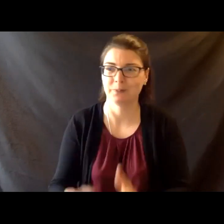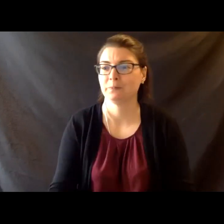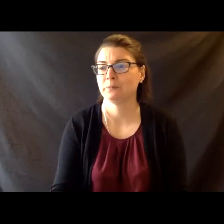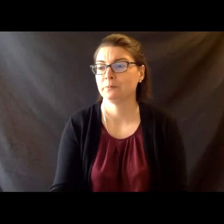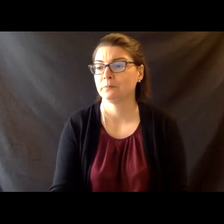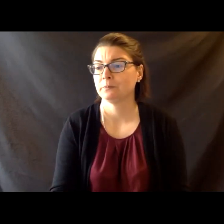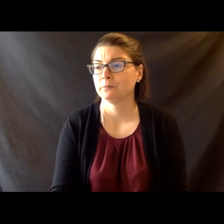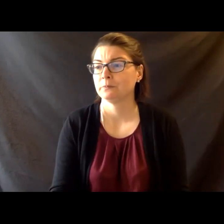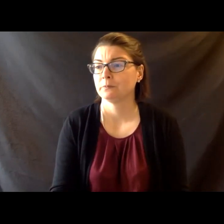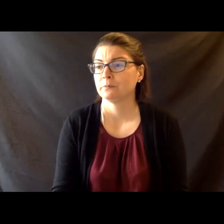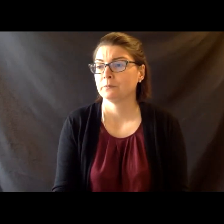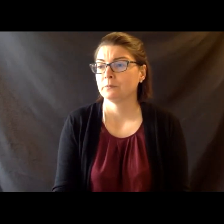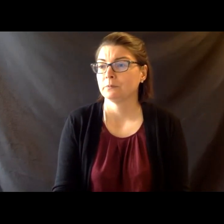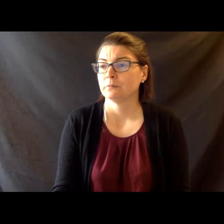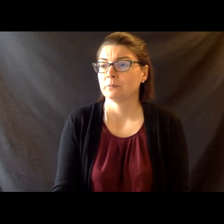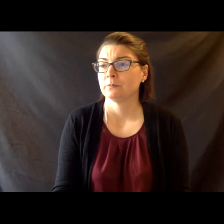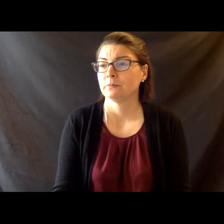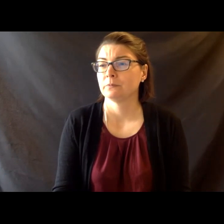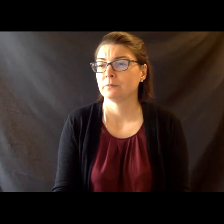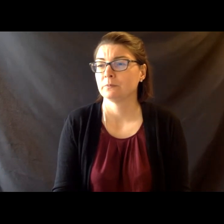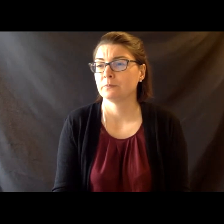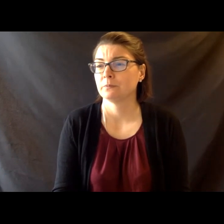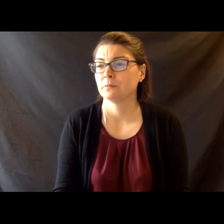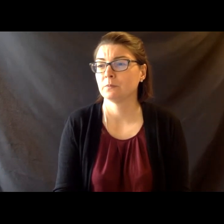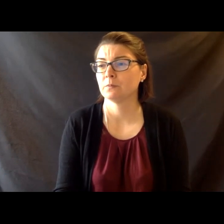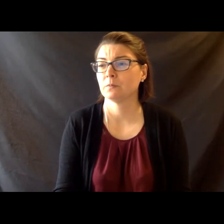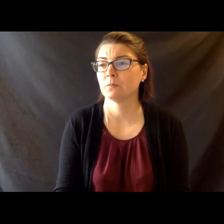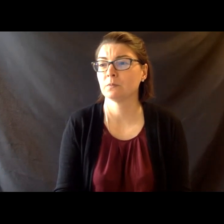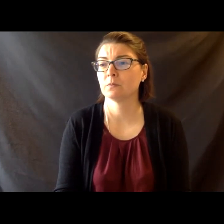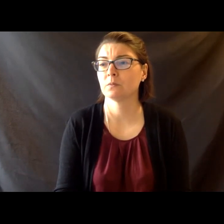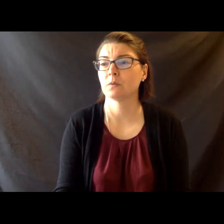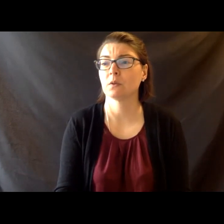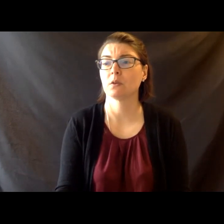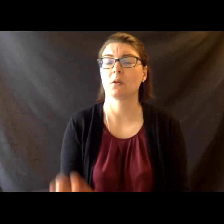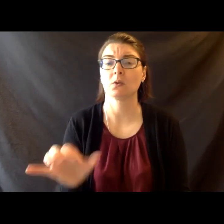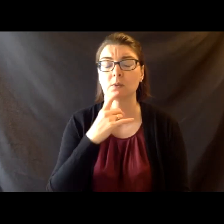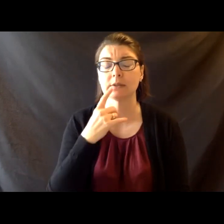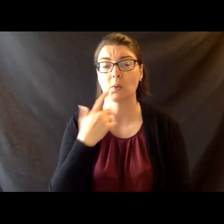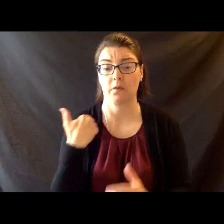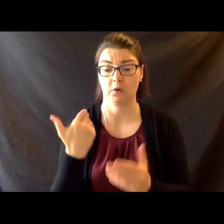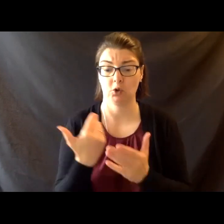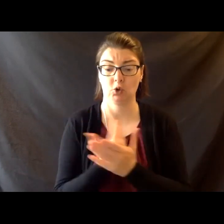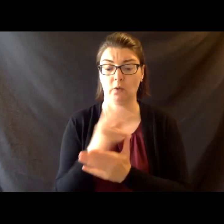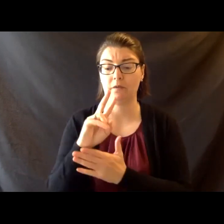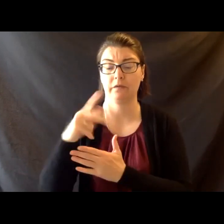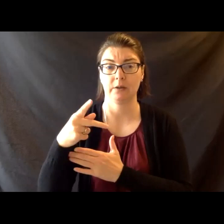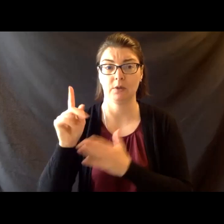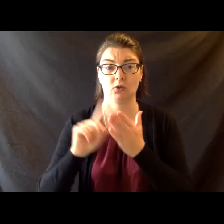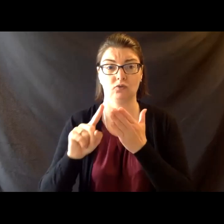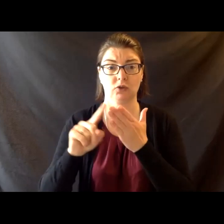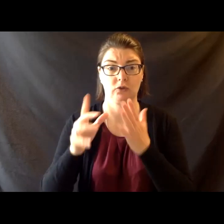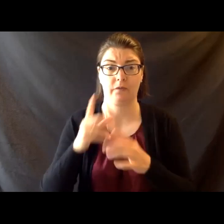I would also like to mention that we have a newish Associate Vice President Research at this year's event, Jennifer